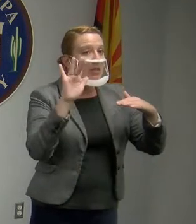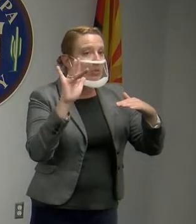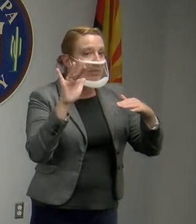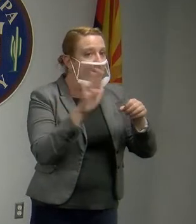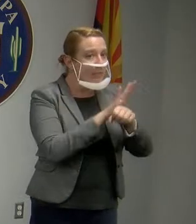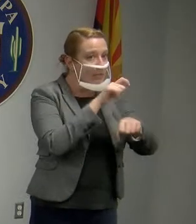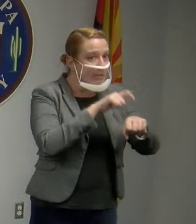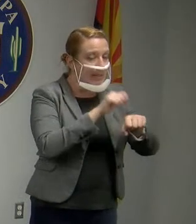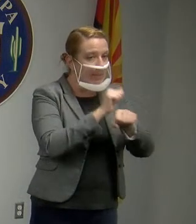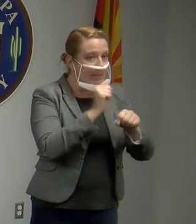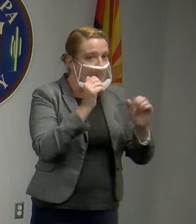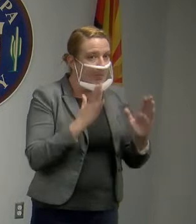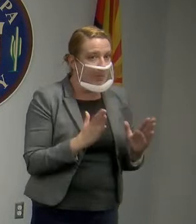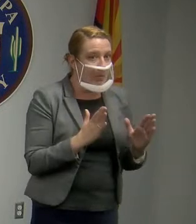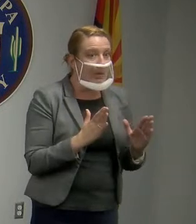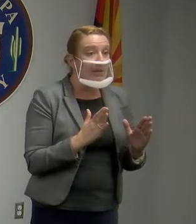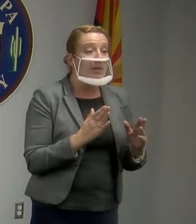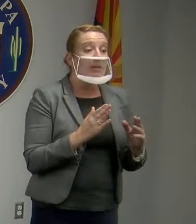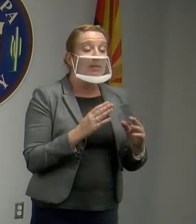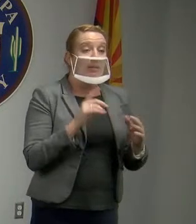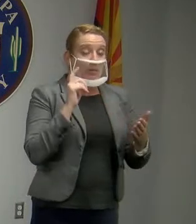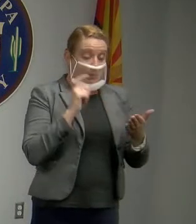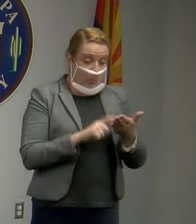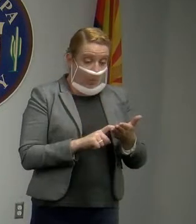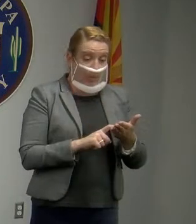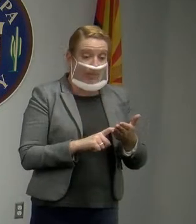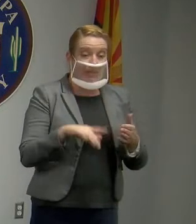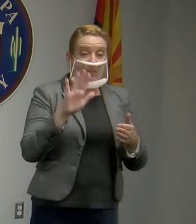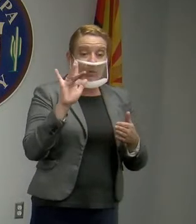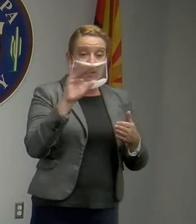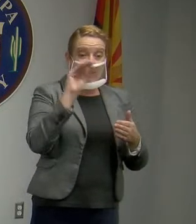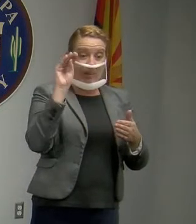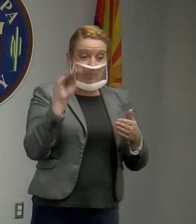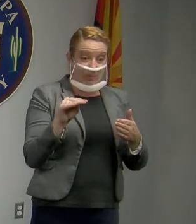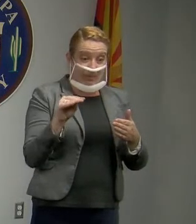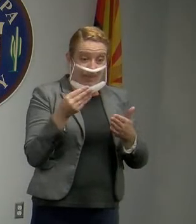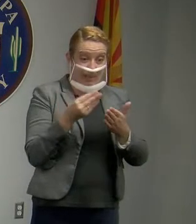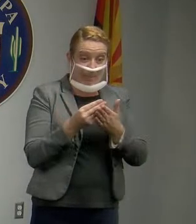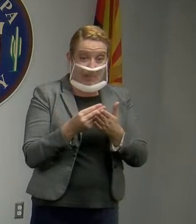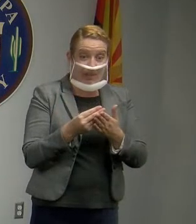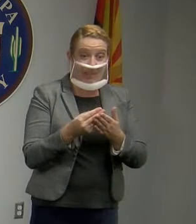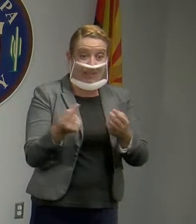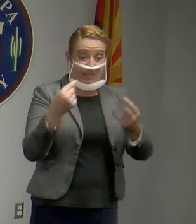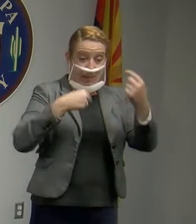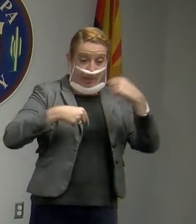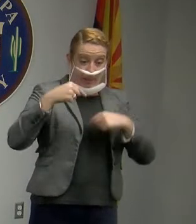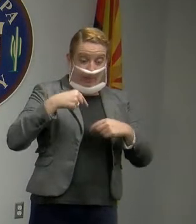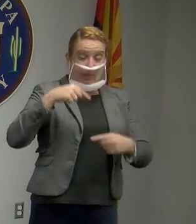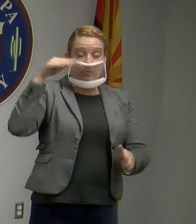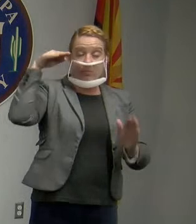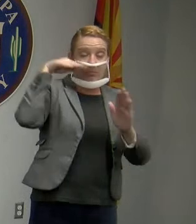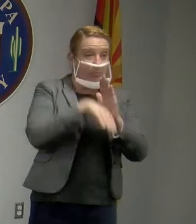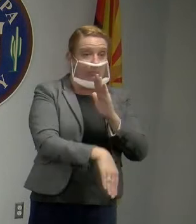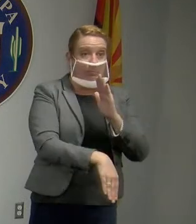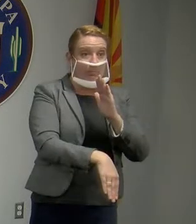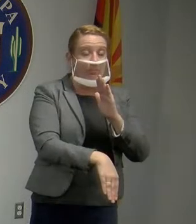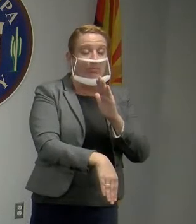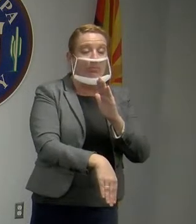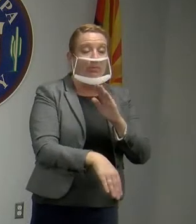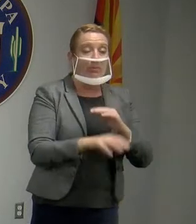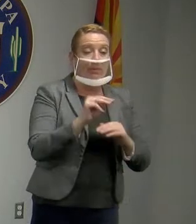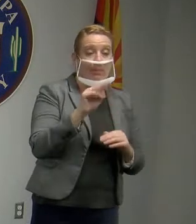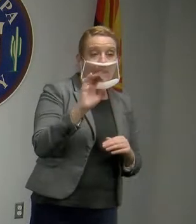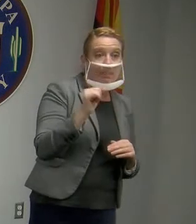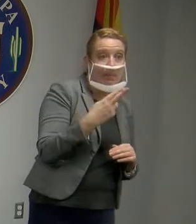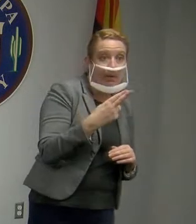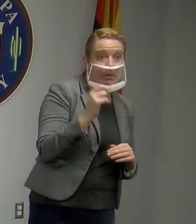employees, saw gross revenues decline by 25% in March and April from the previous year, also